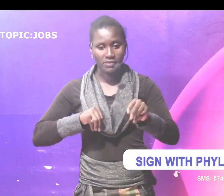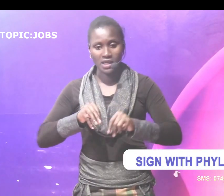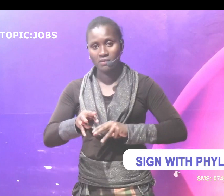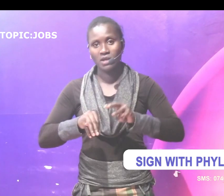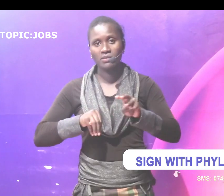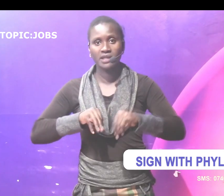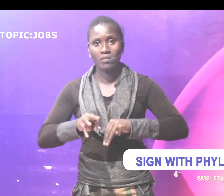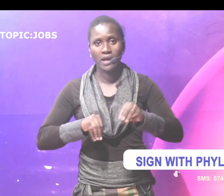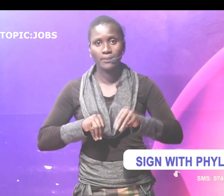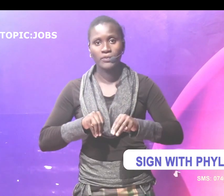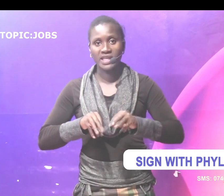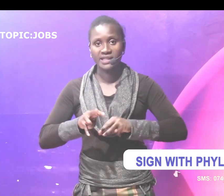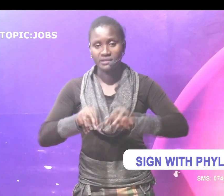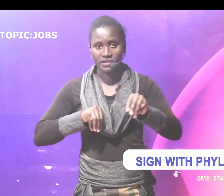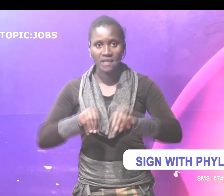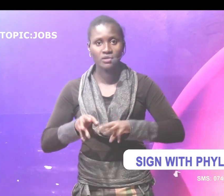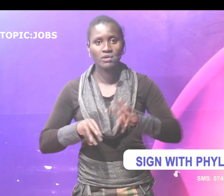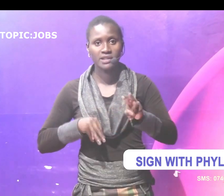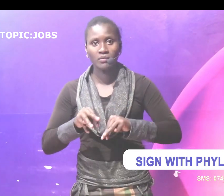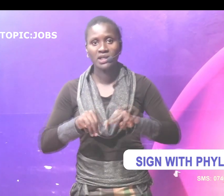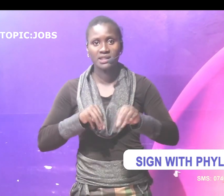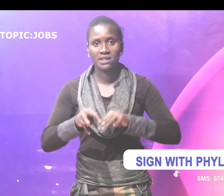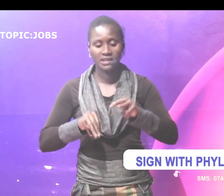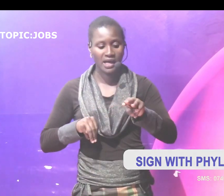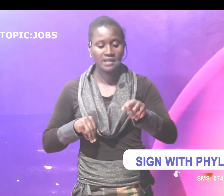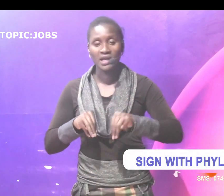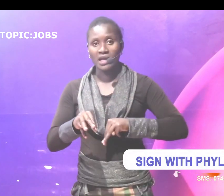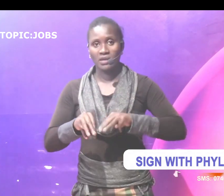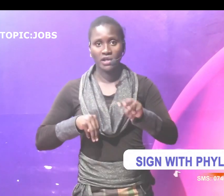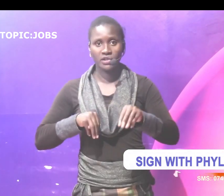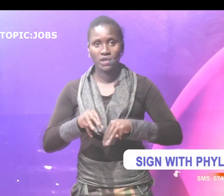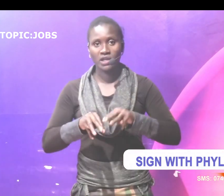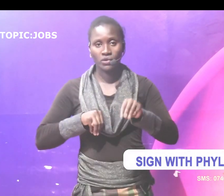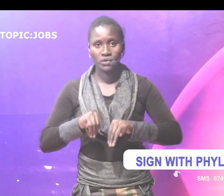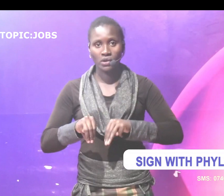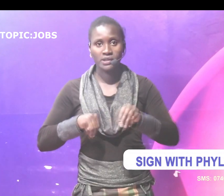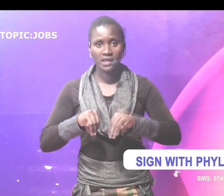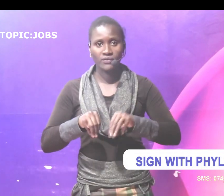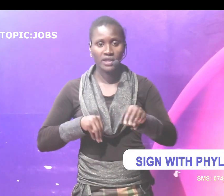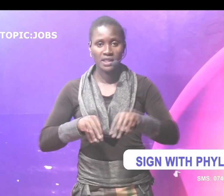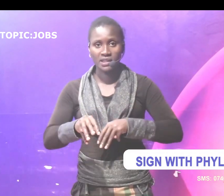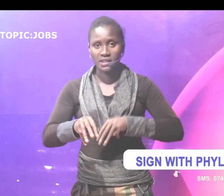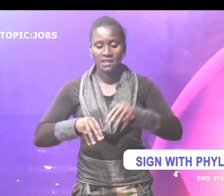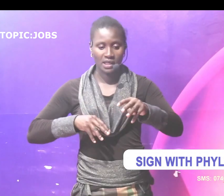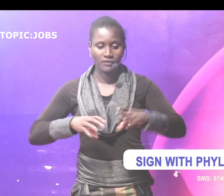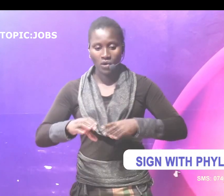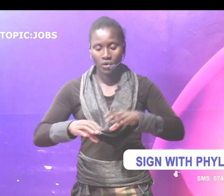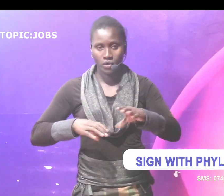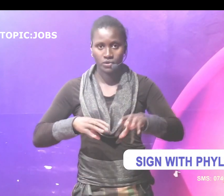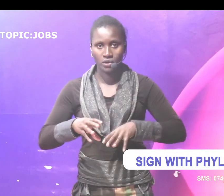maybe somewhere. He's in charge. So when someone is in charge, he makes sure he controls everything. Then this is the sign for control.